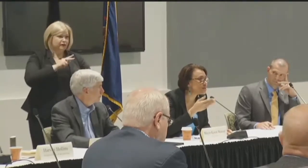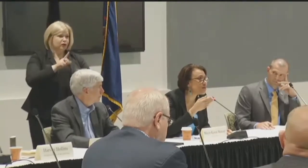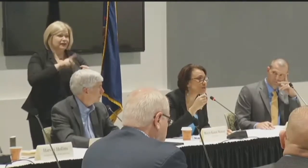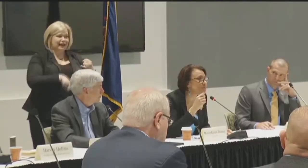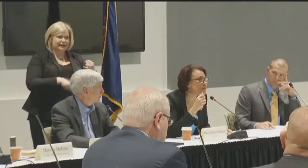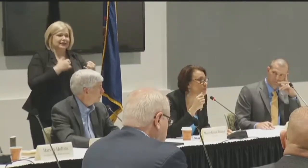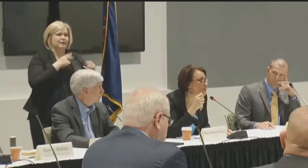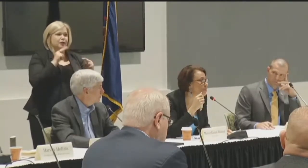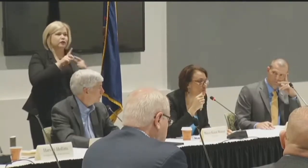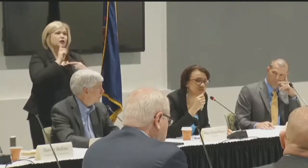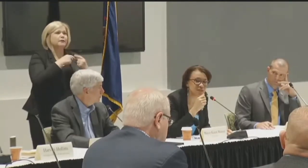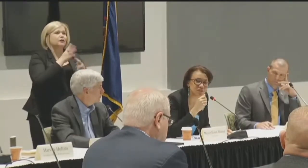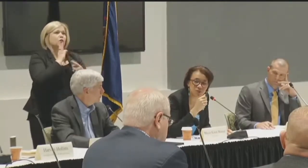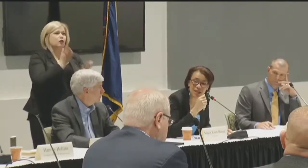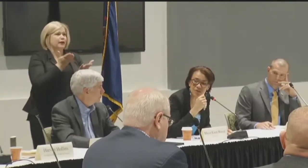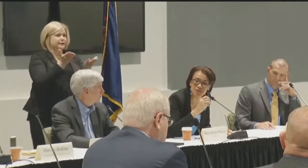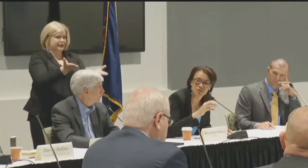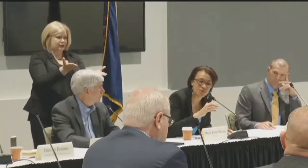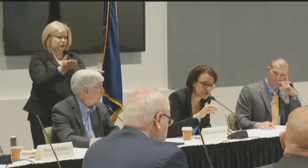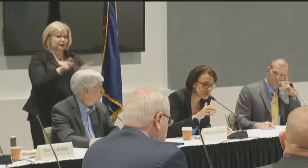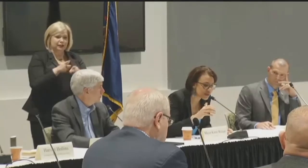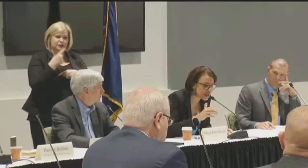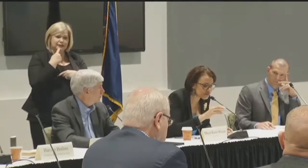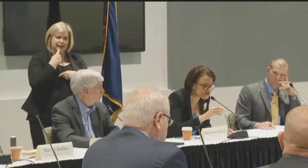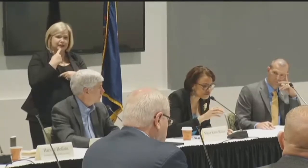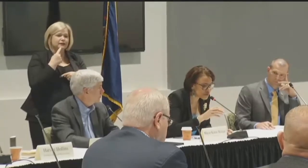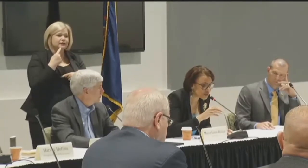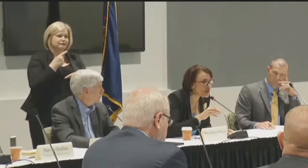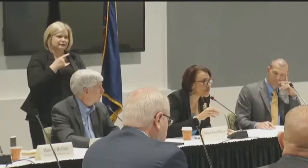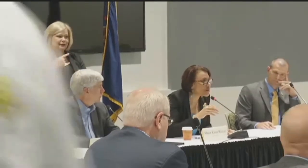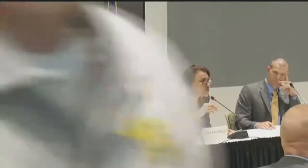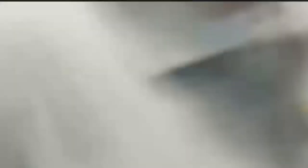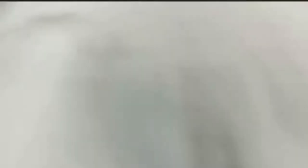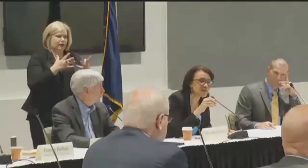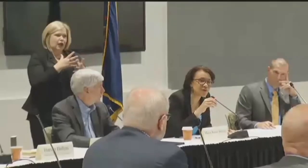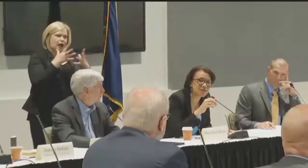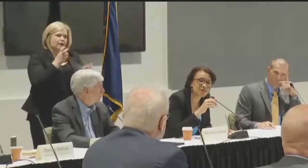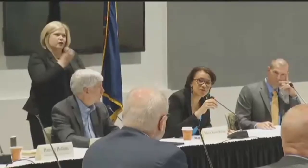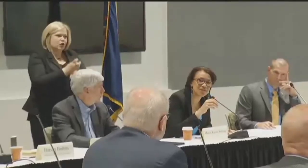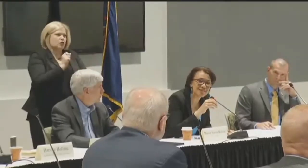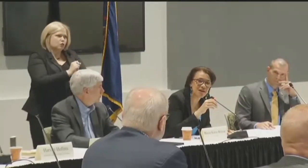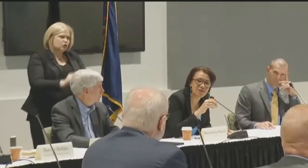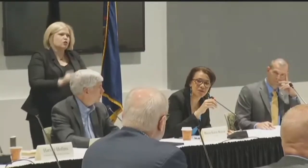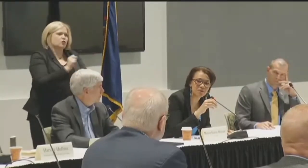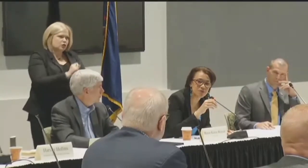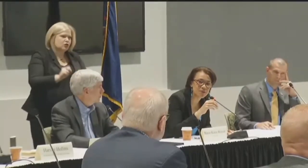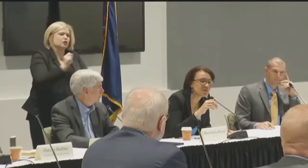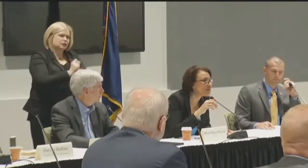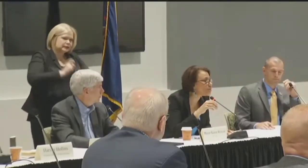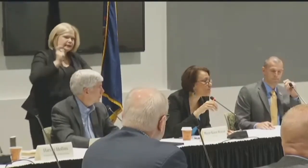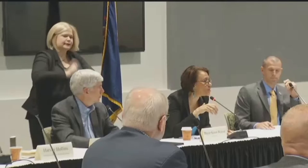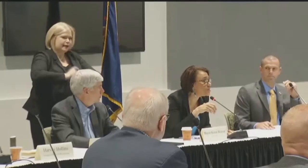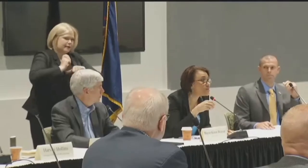is talking about the water recommendation. I keep saying a lot of hard work and effort and energy and time, and it was a